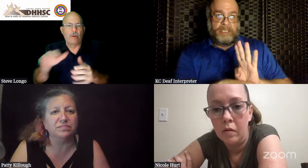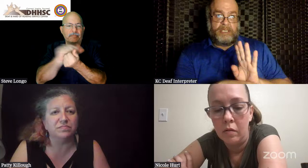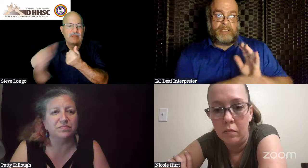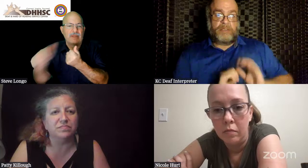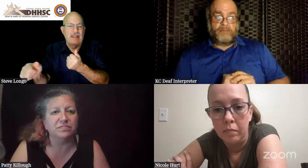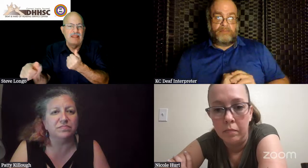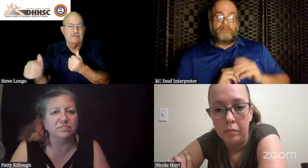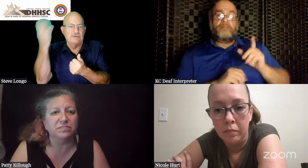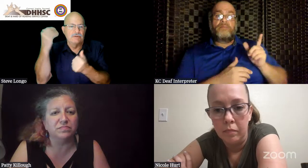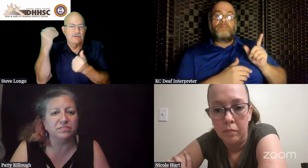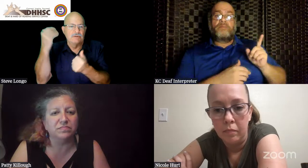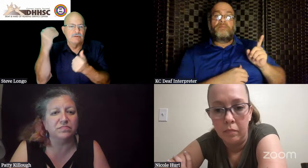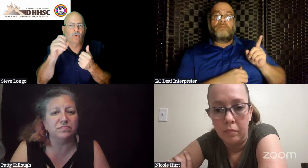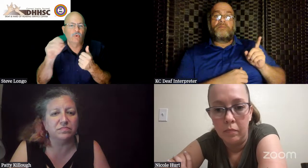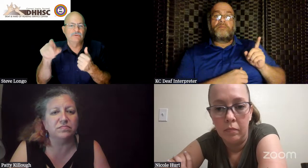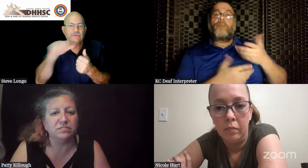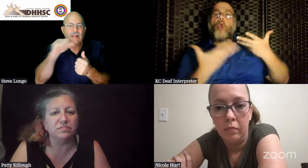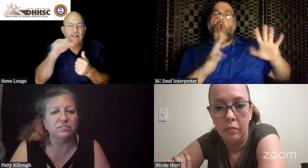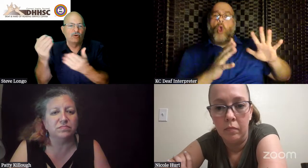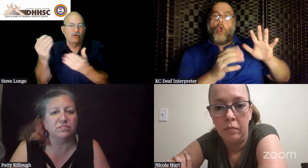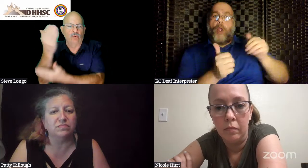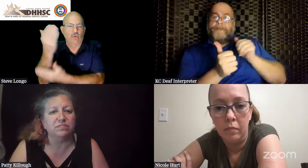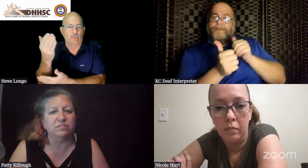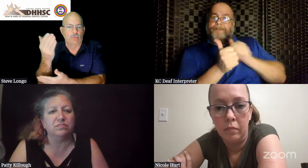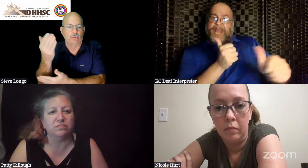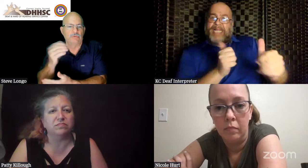So in old business,